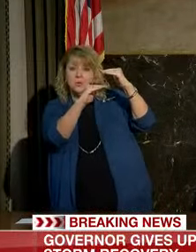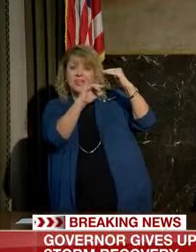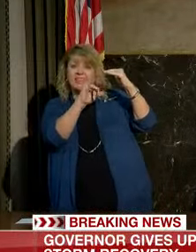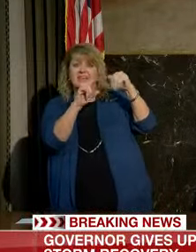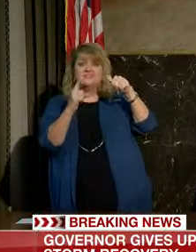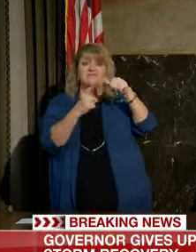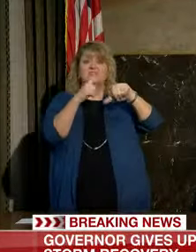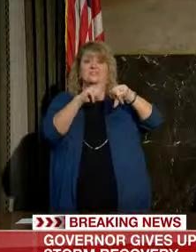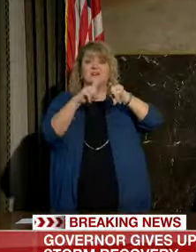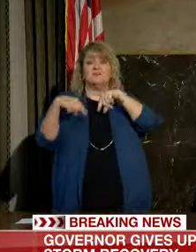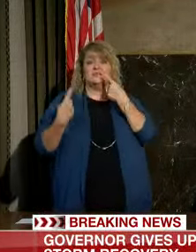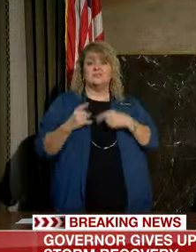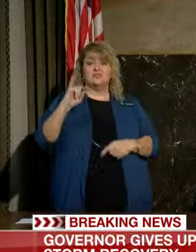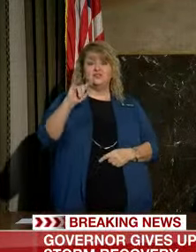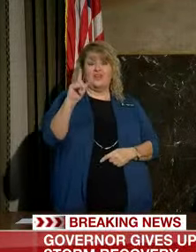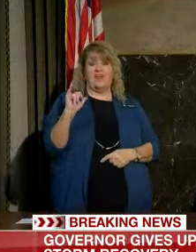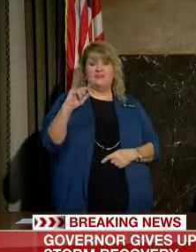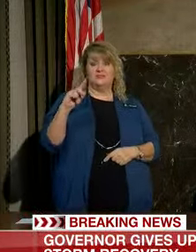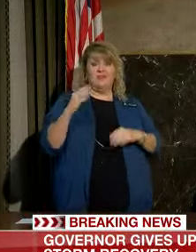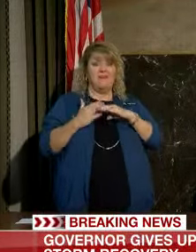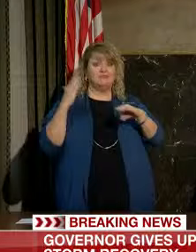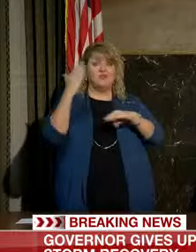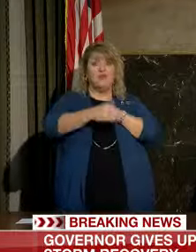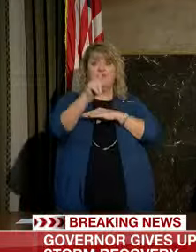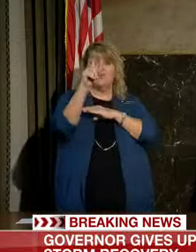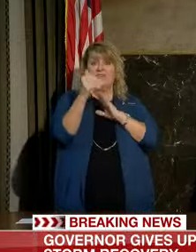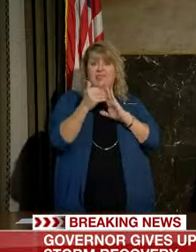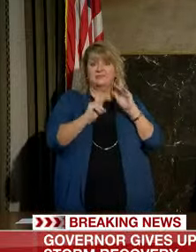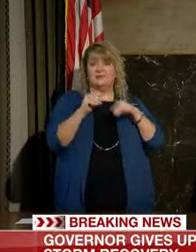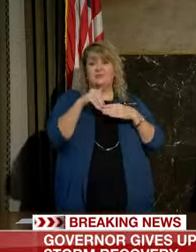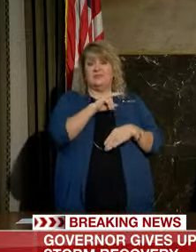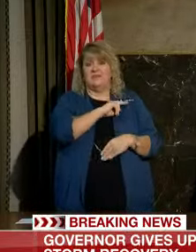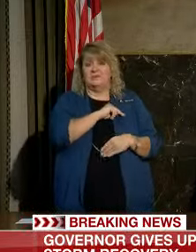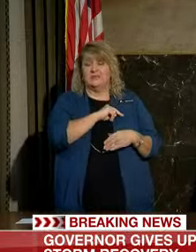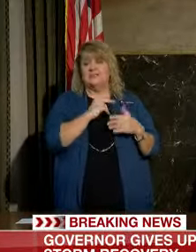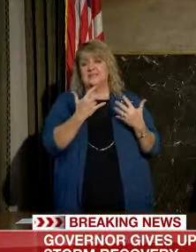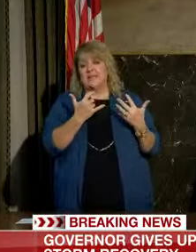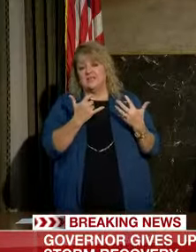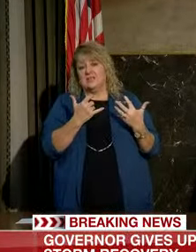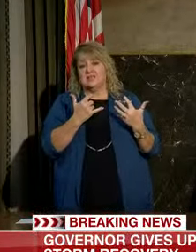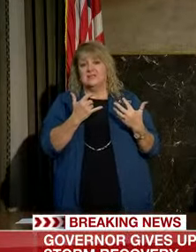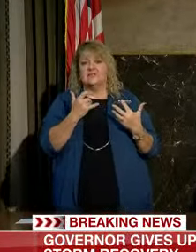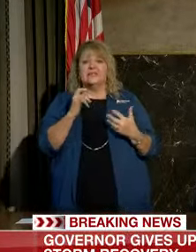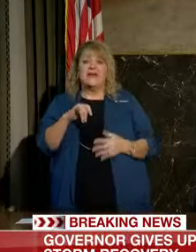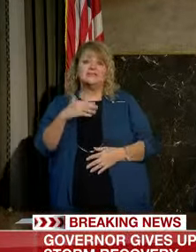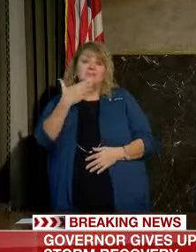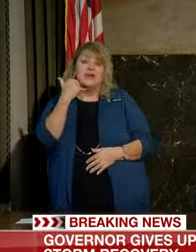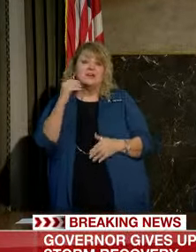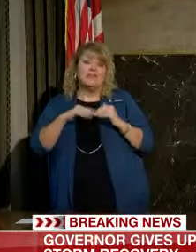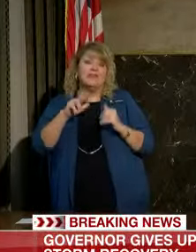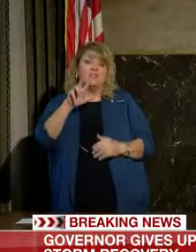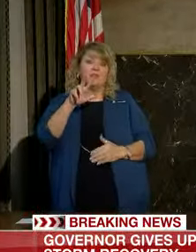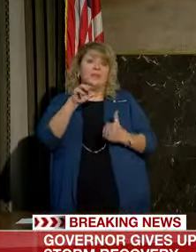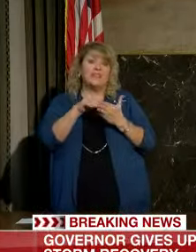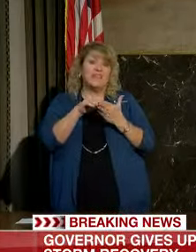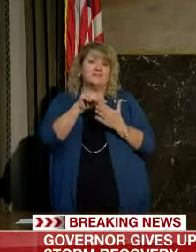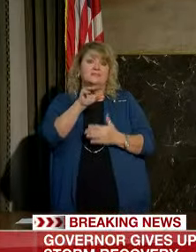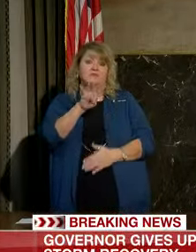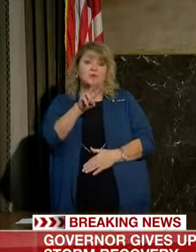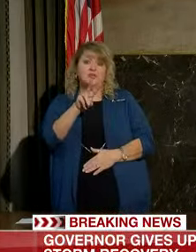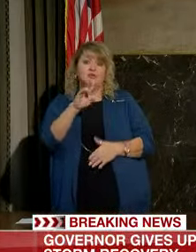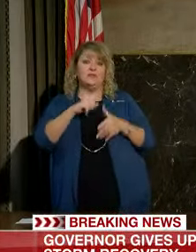July. All things are relative. I mean, that's much better than the 3,022 we saw at the peak of the fourth